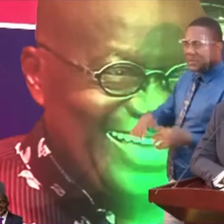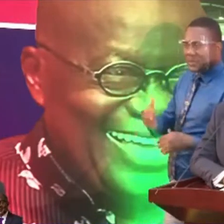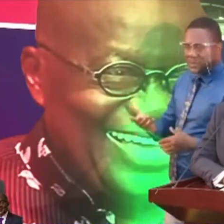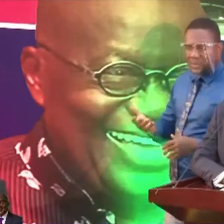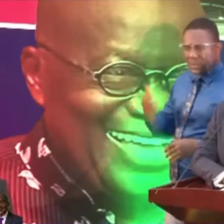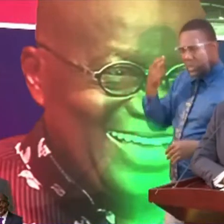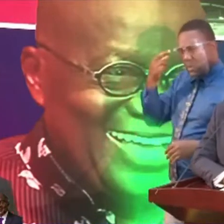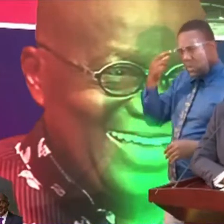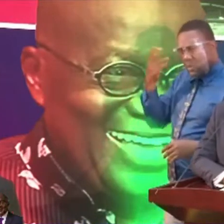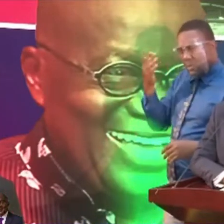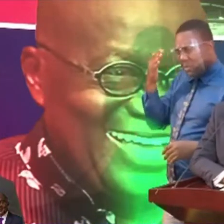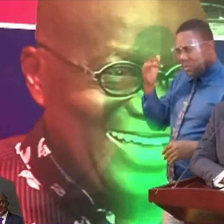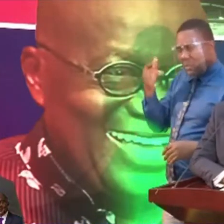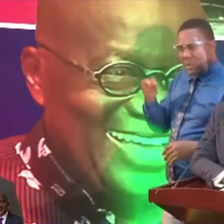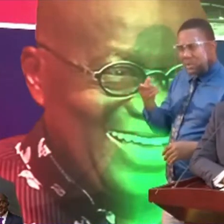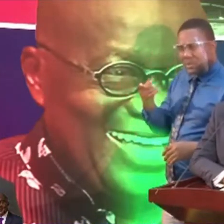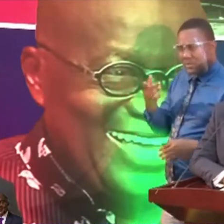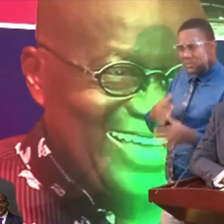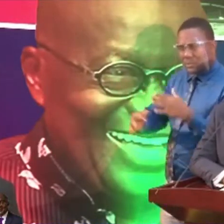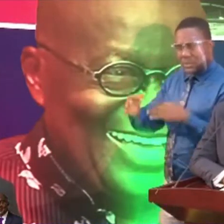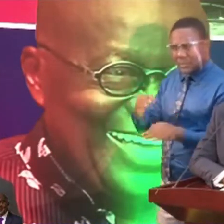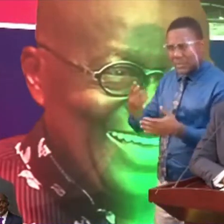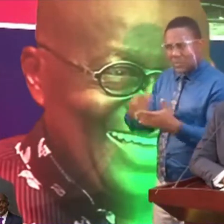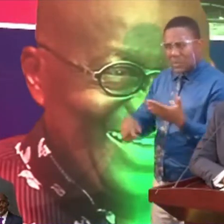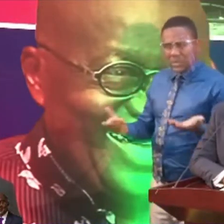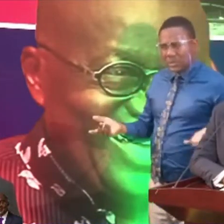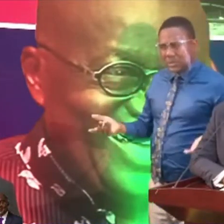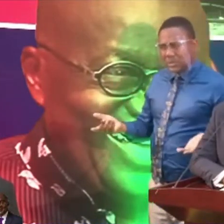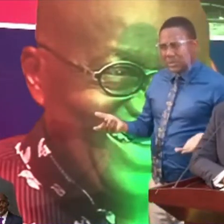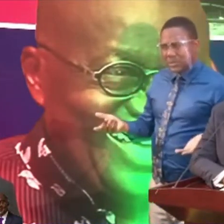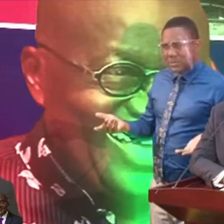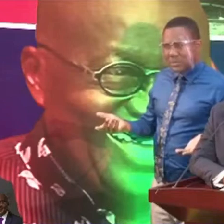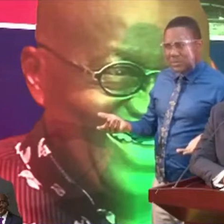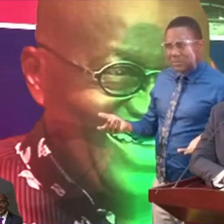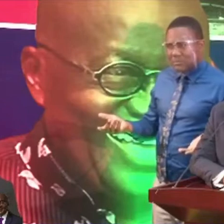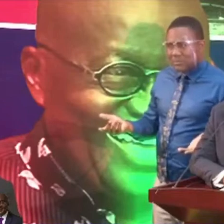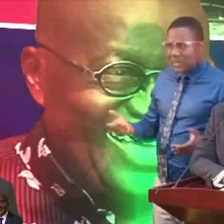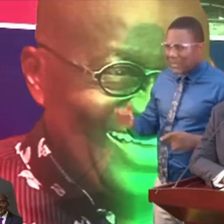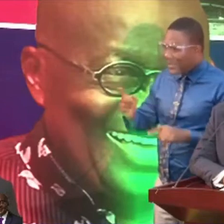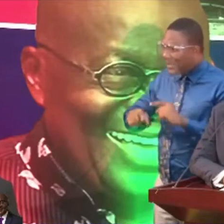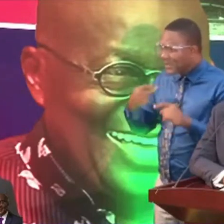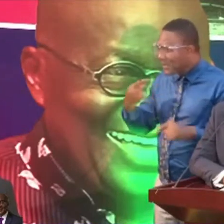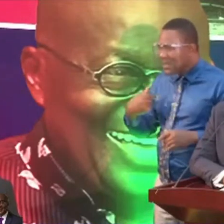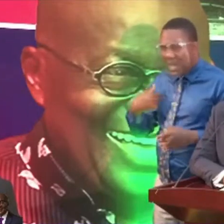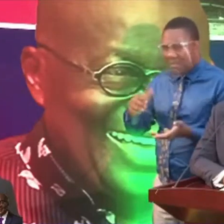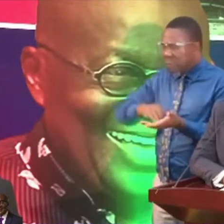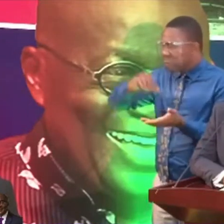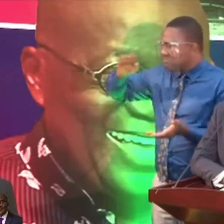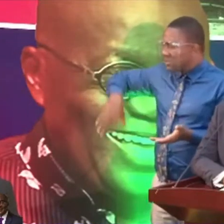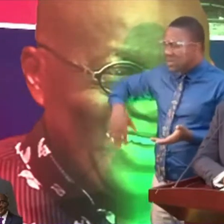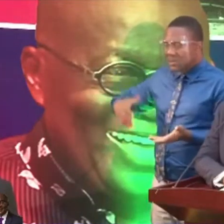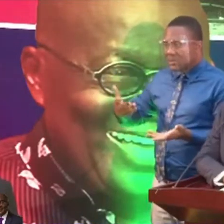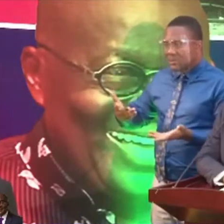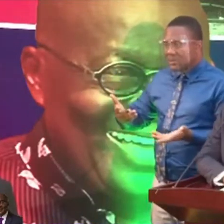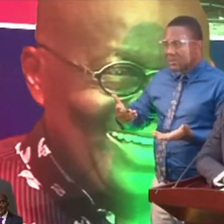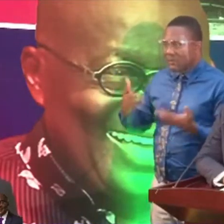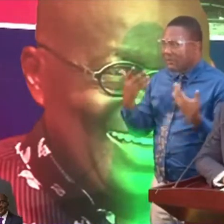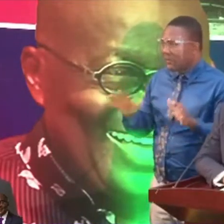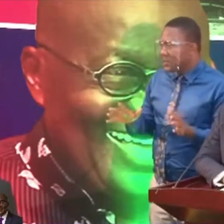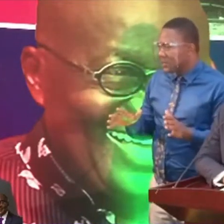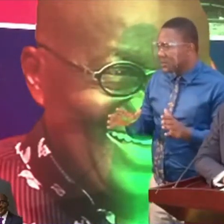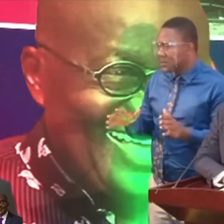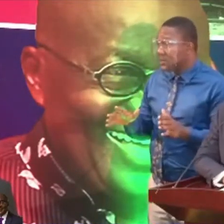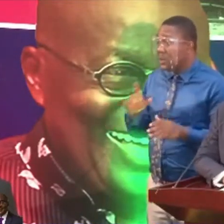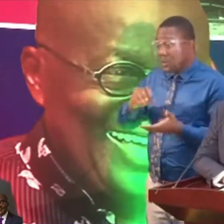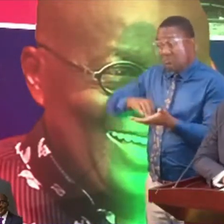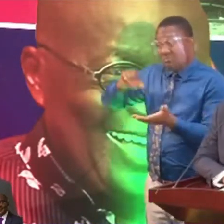us exactly what you are going to replace it with. You cannot just say it for votes. You have to say, I'm going to abolish double